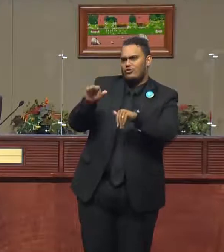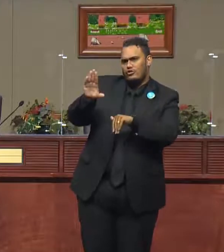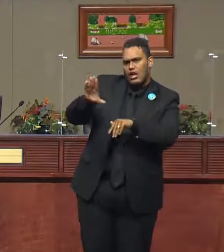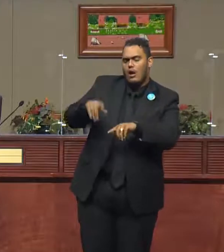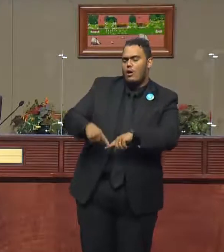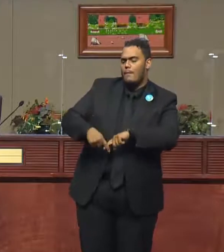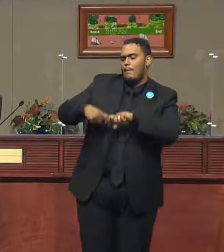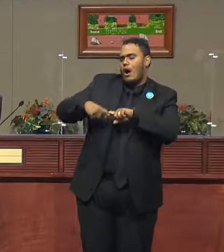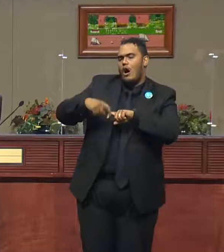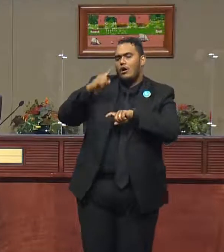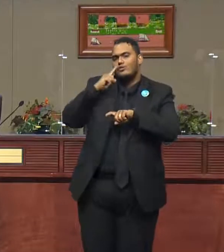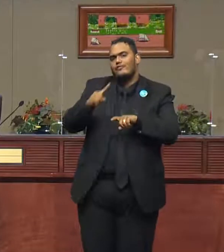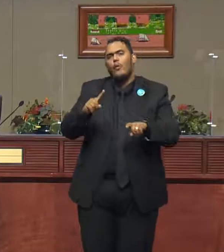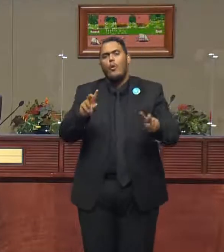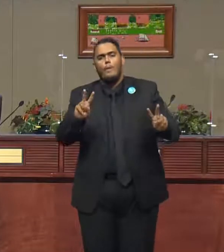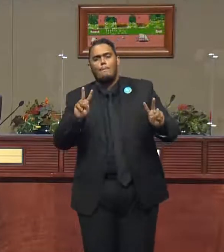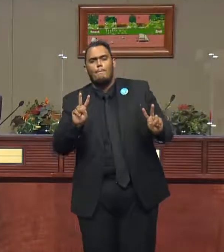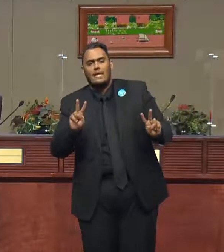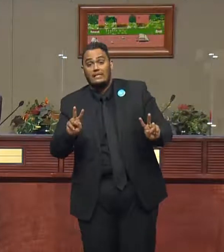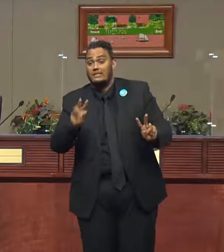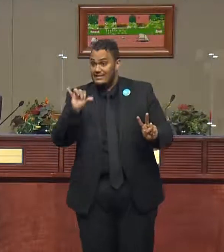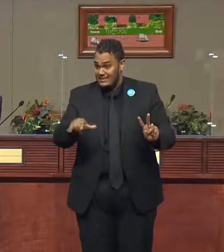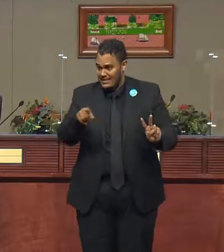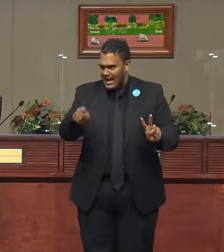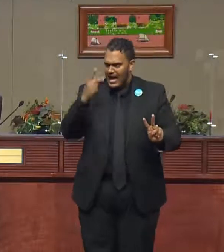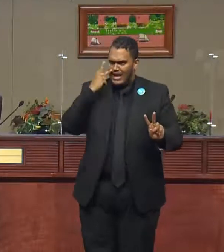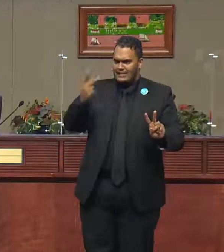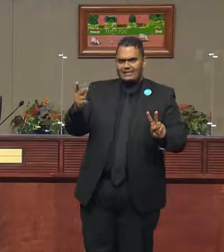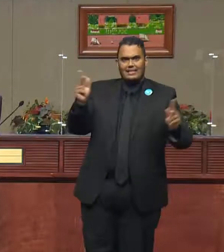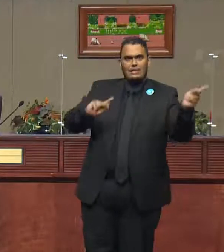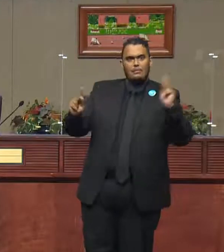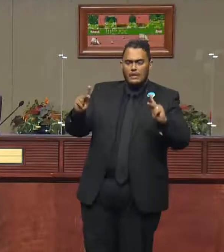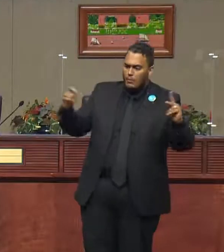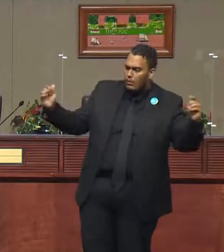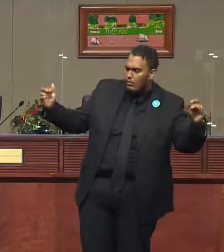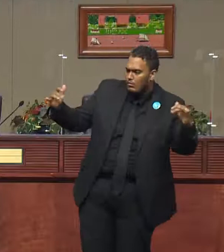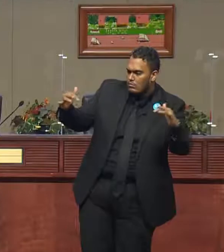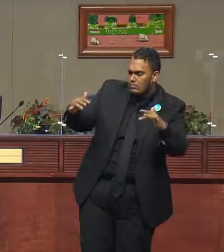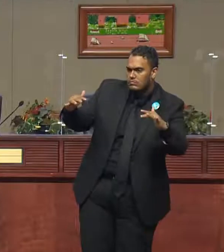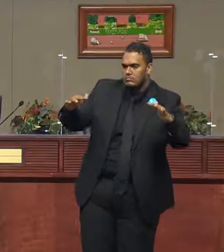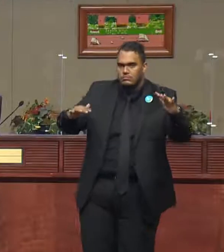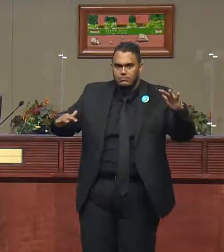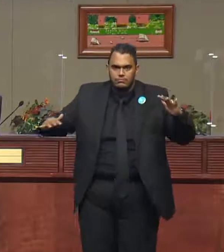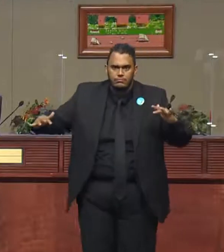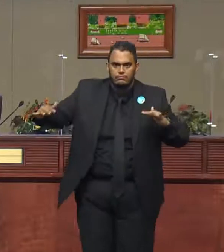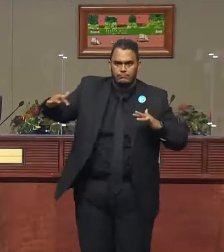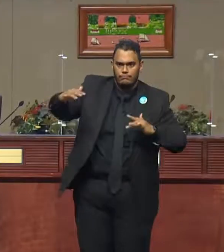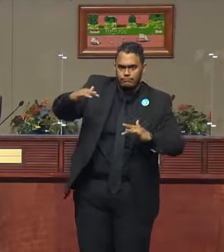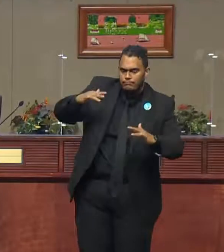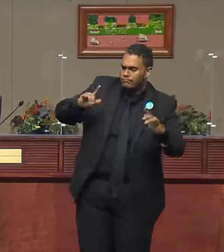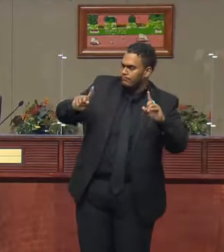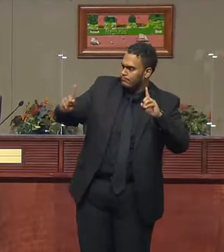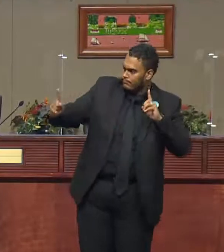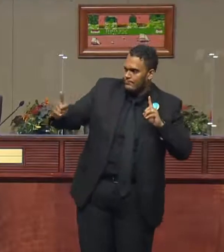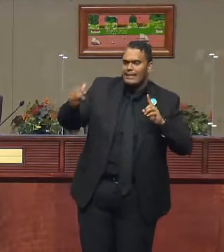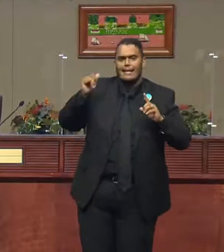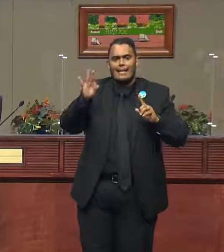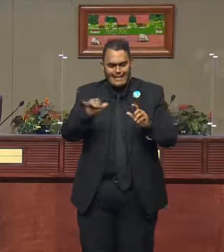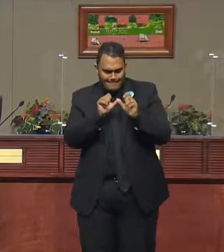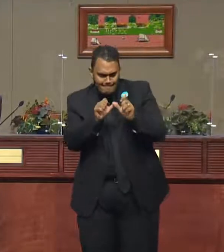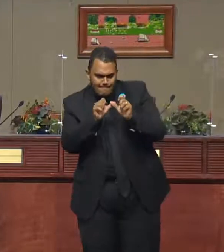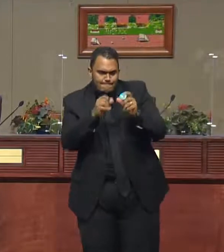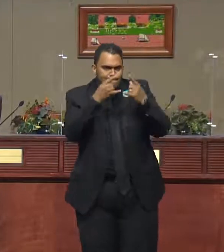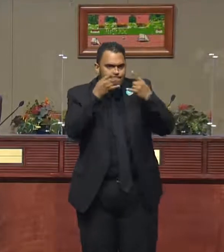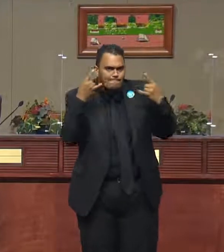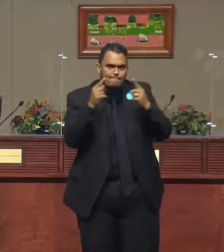I see energy in our citizens knowing that if we continue on this path, we can get back to normal. But something that hasn't